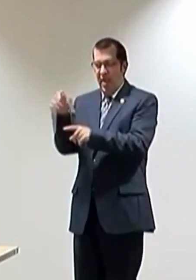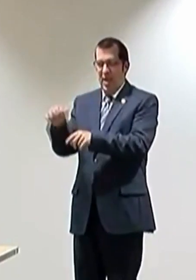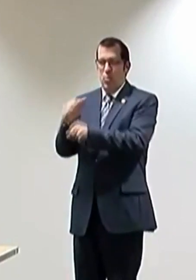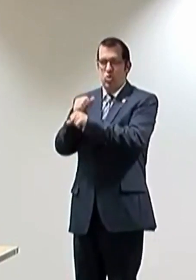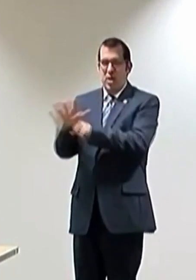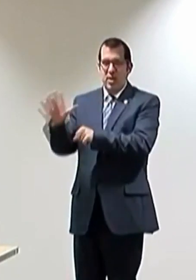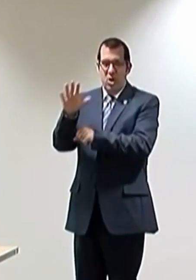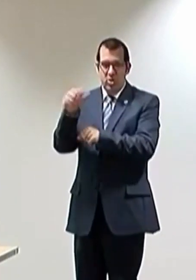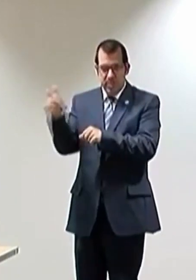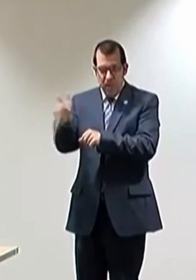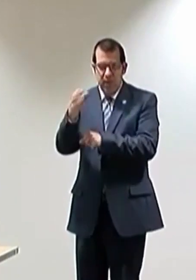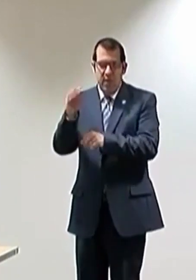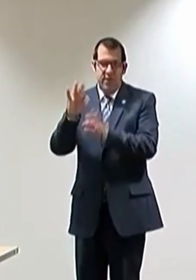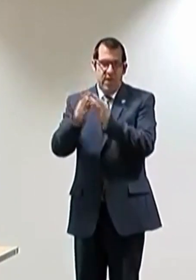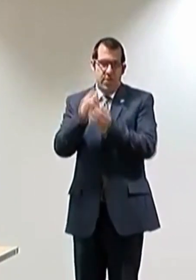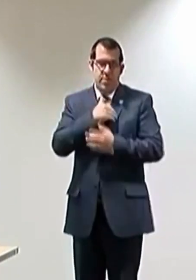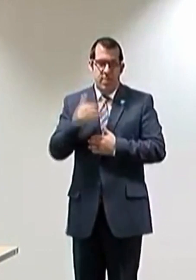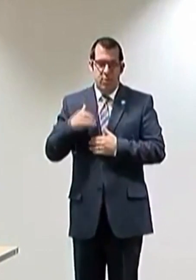members.